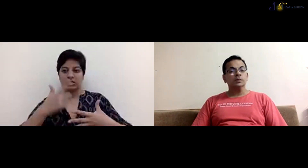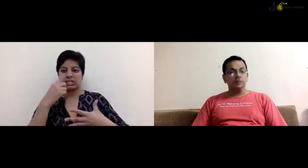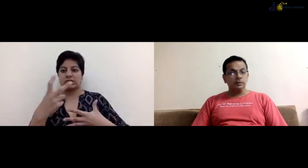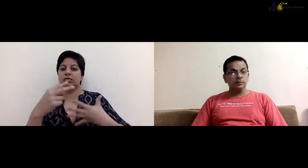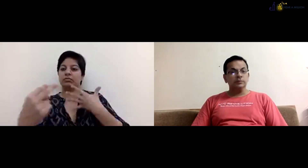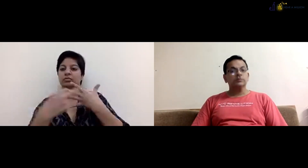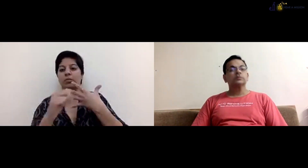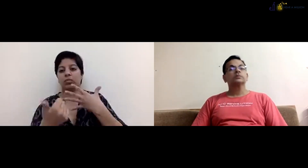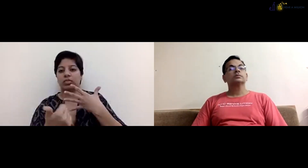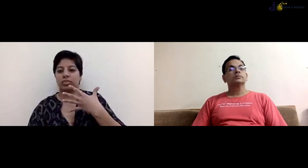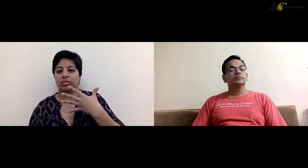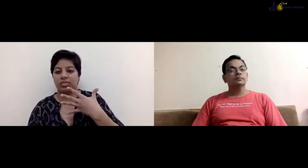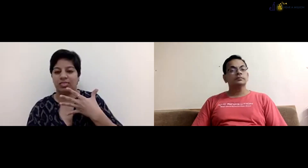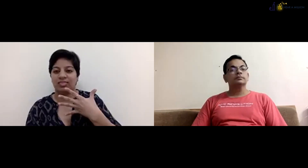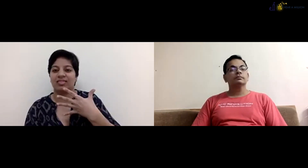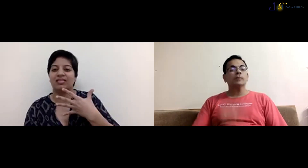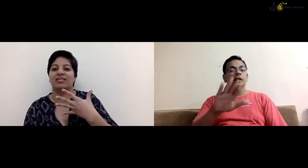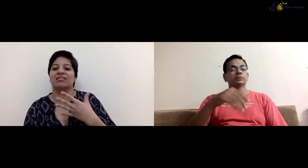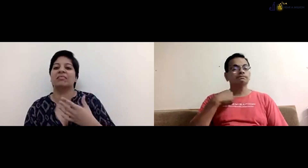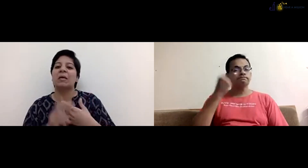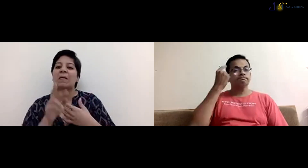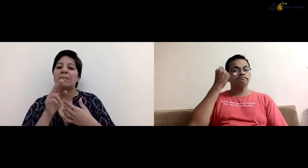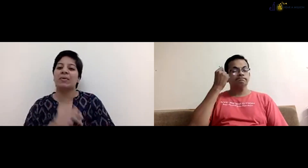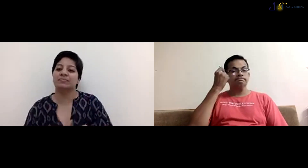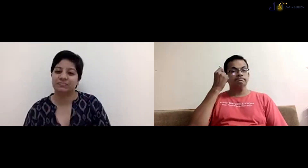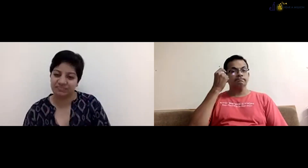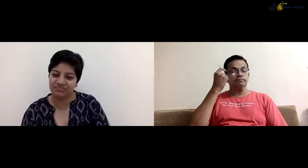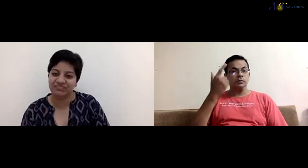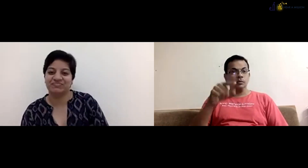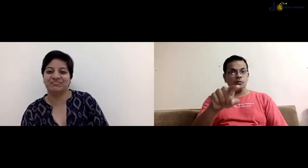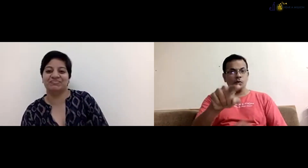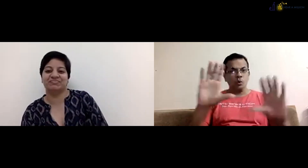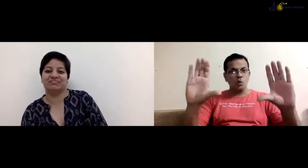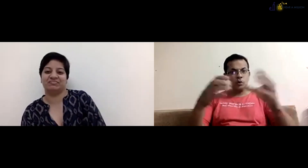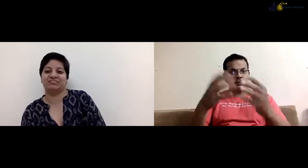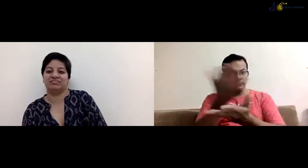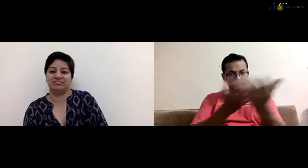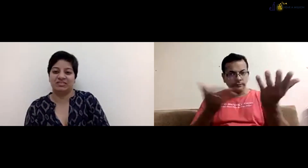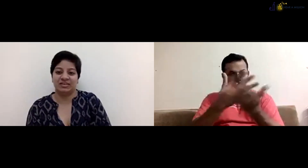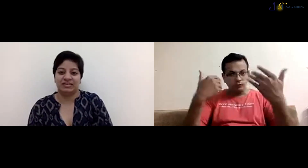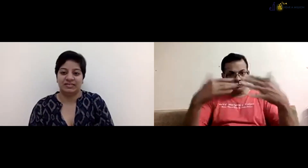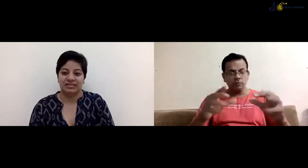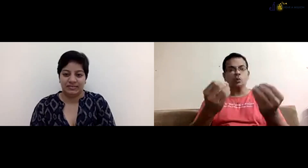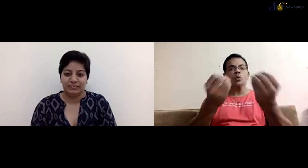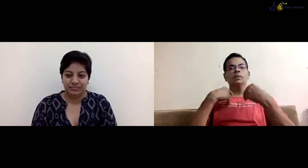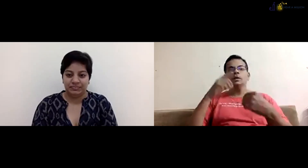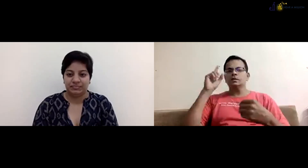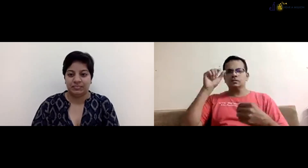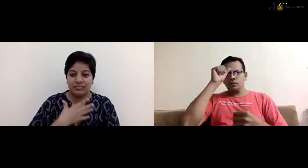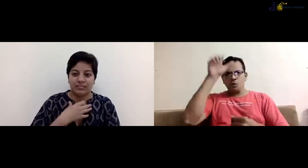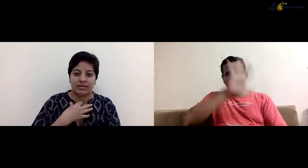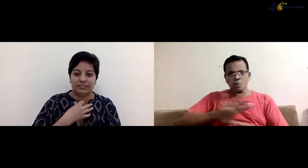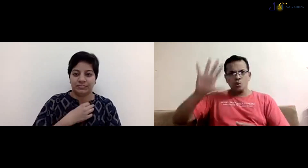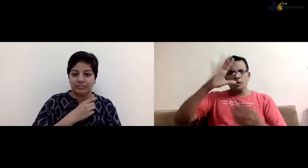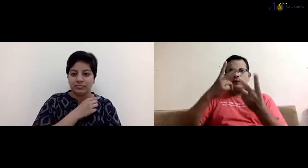So you have the white background, black shirt, that would be better for us. Oh, I understood your thing. So when you